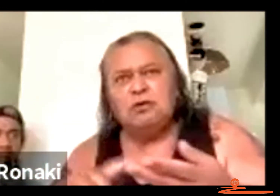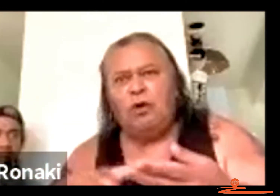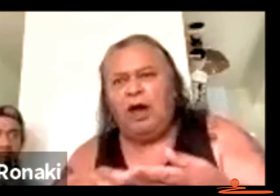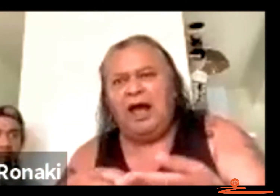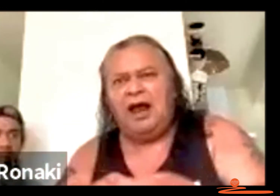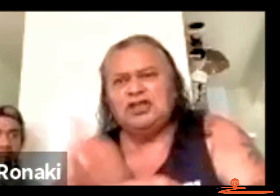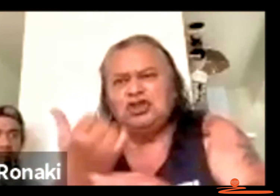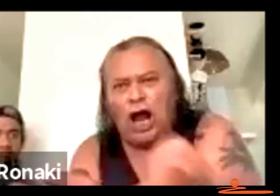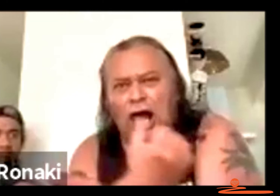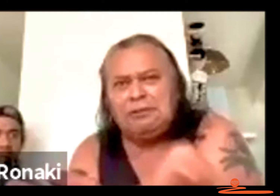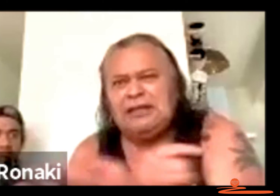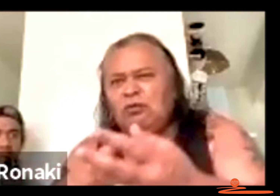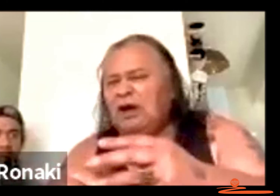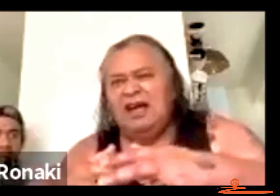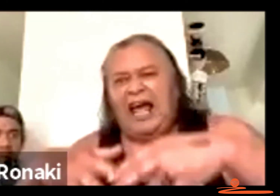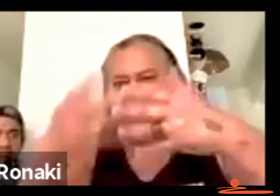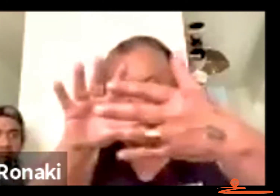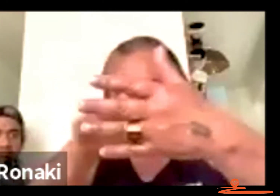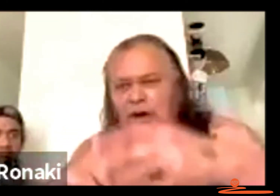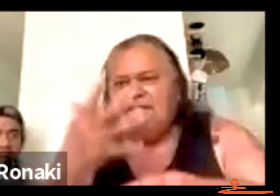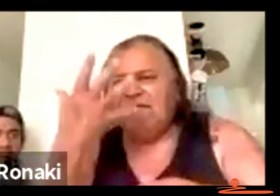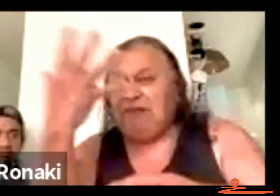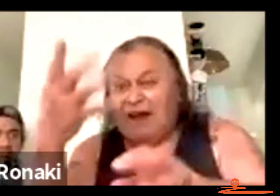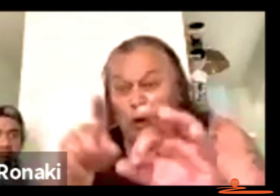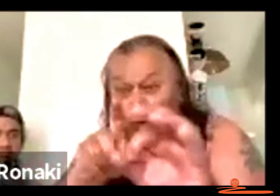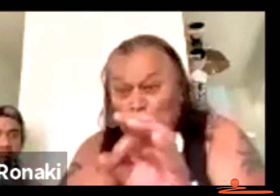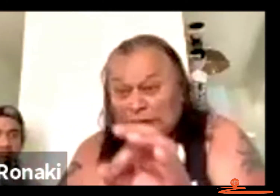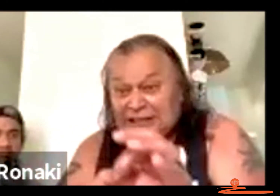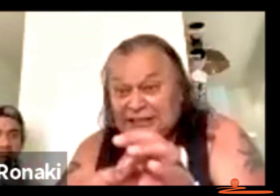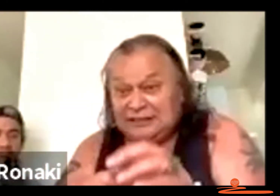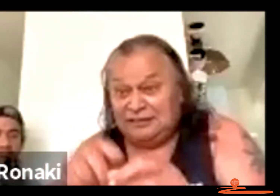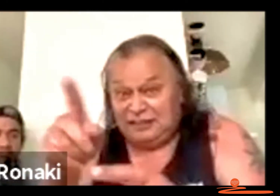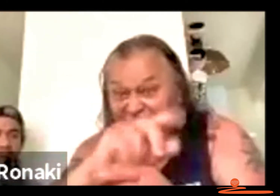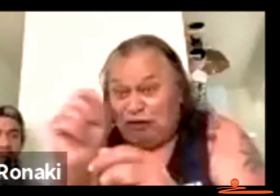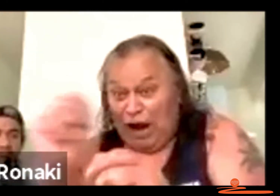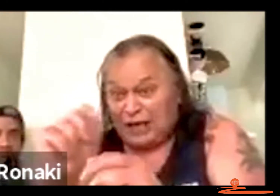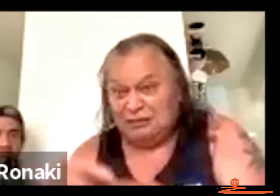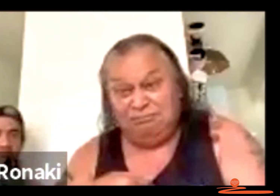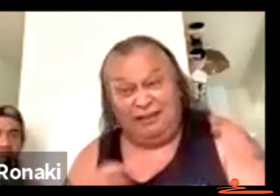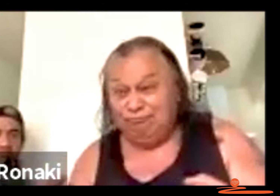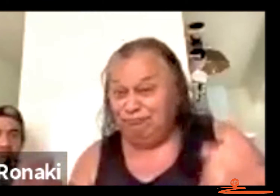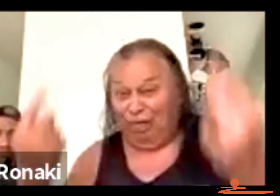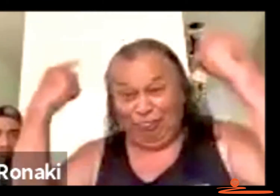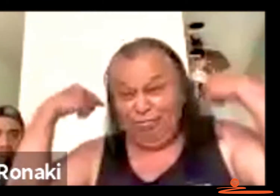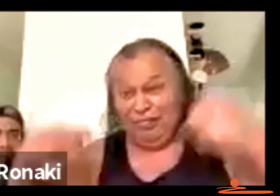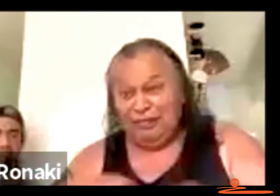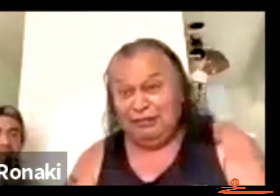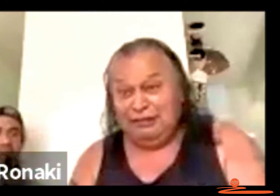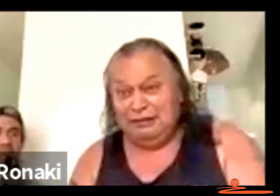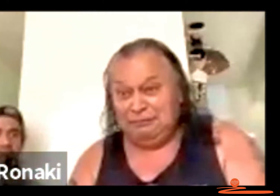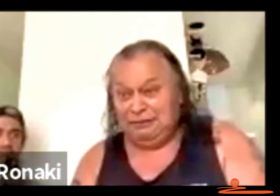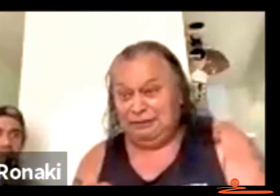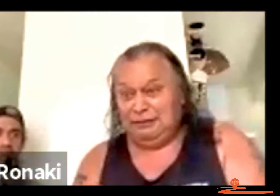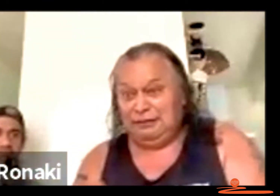says, do you have any problems? They'll be writing these 5 questions down for me. And I